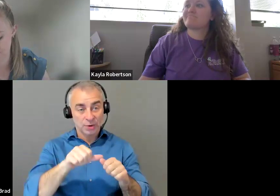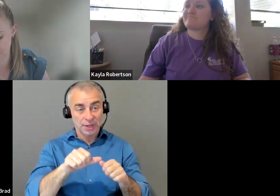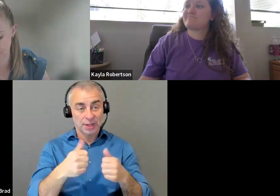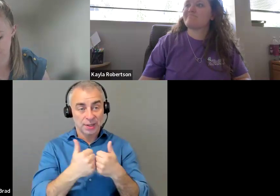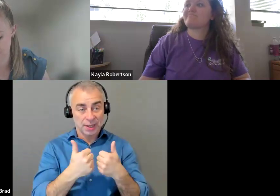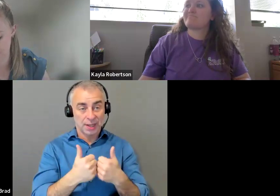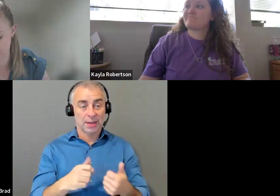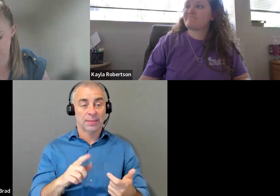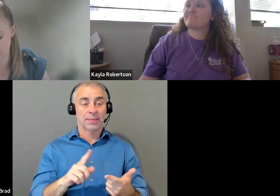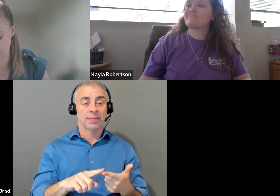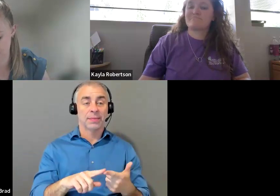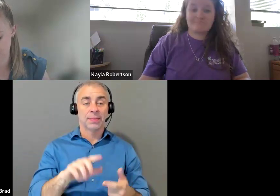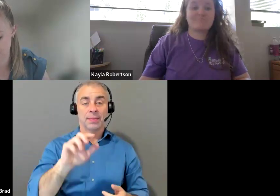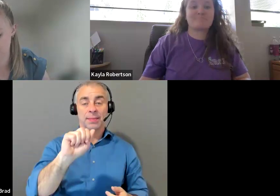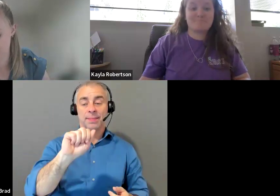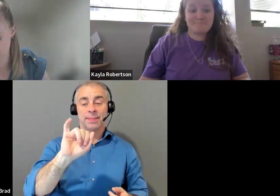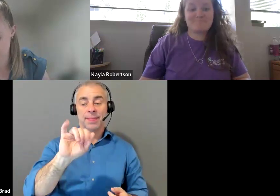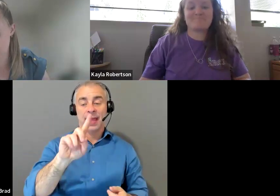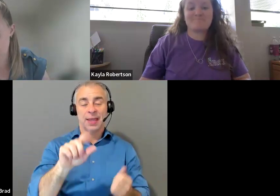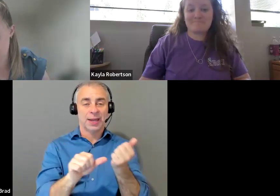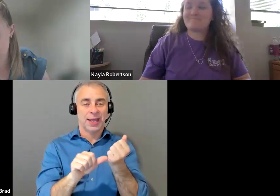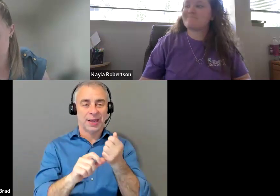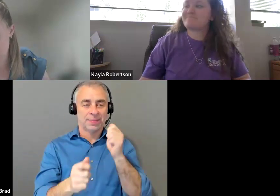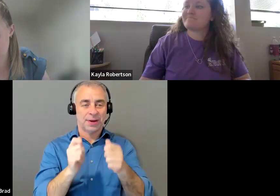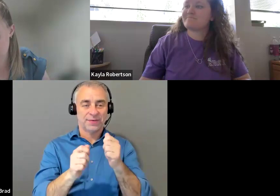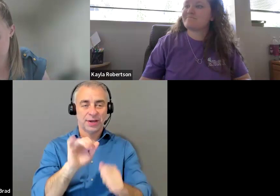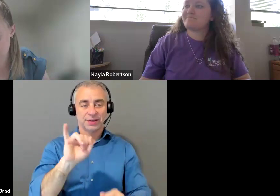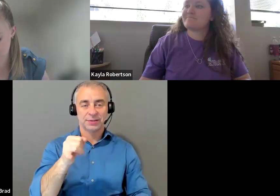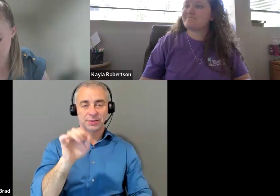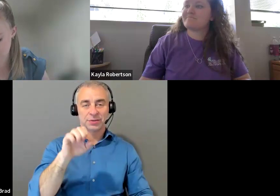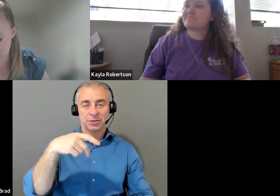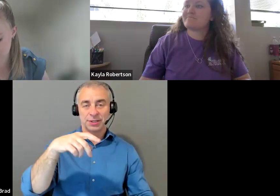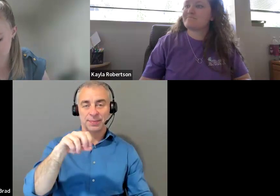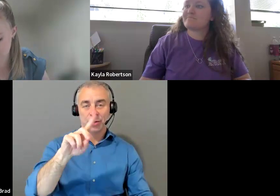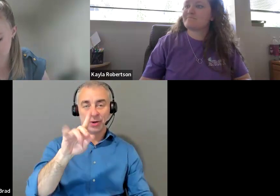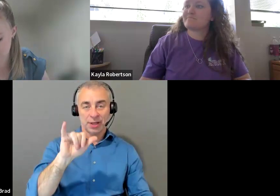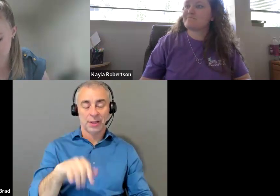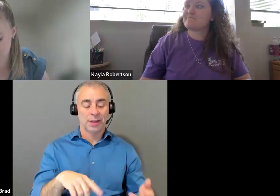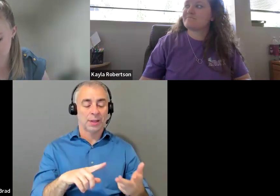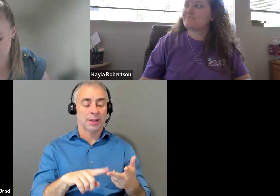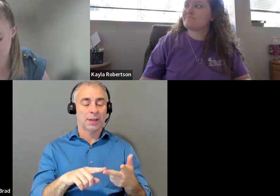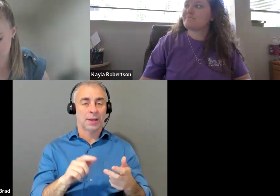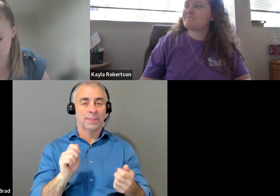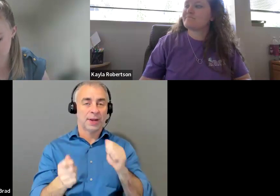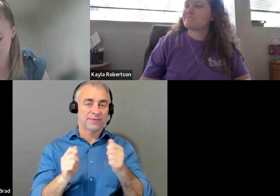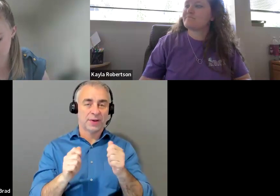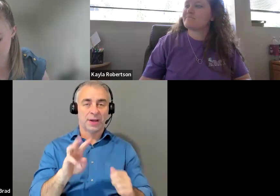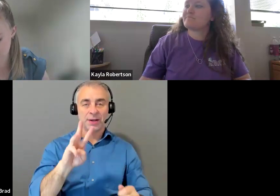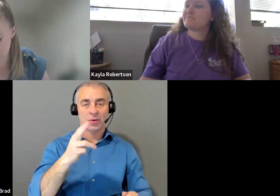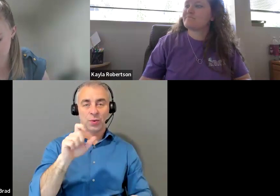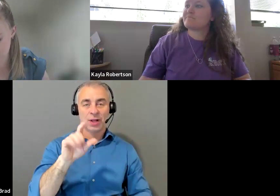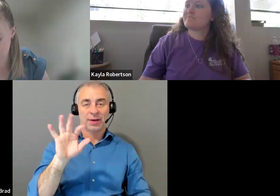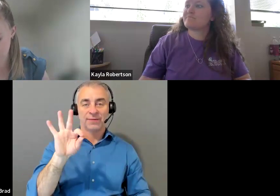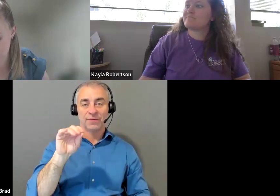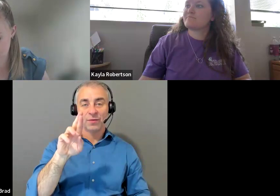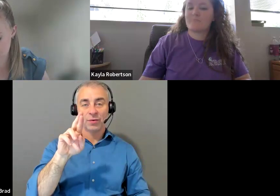a modified Jeopardy. We'll do like a modified Wheel of Fortune, a Family Feud,